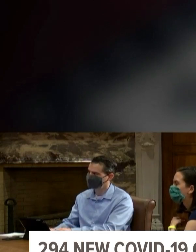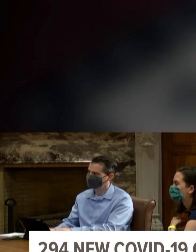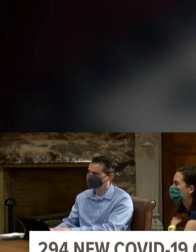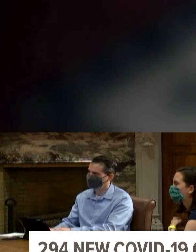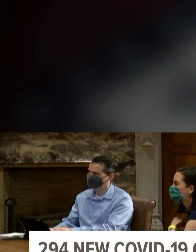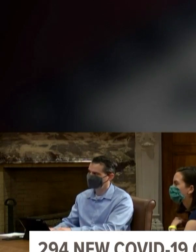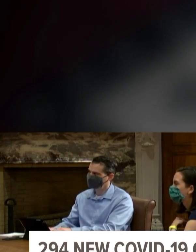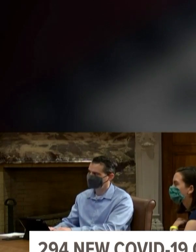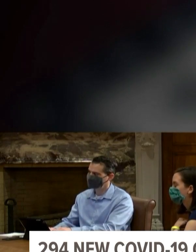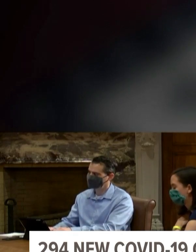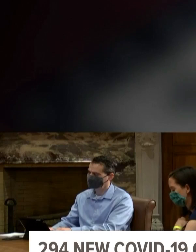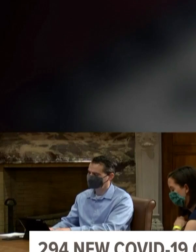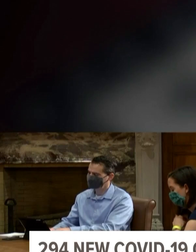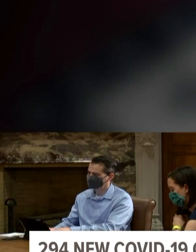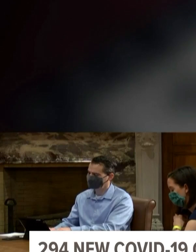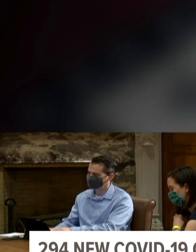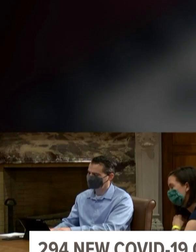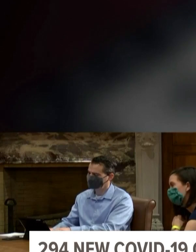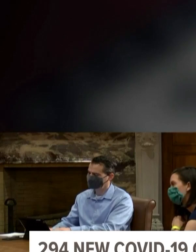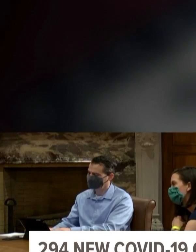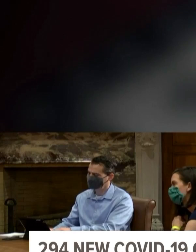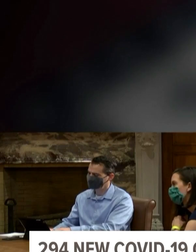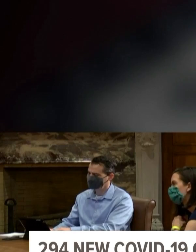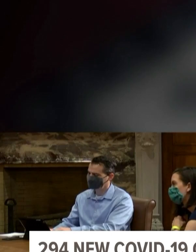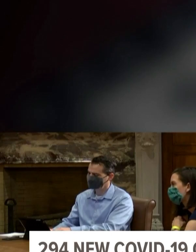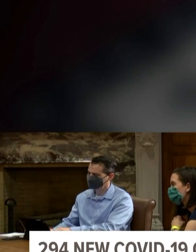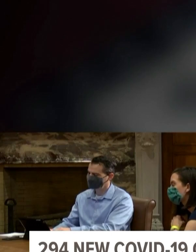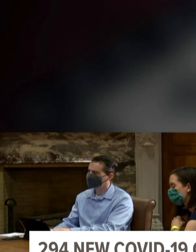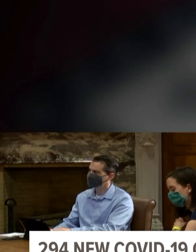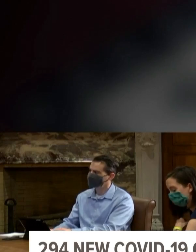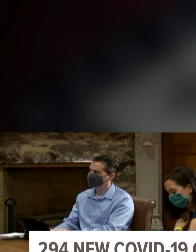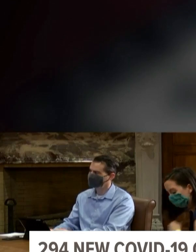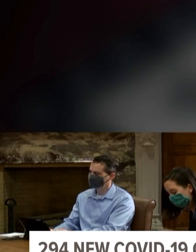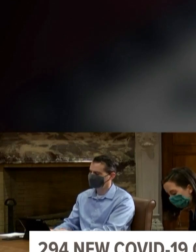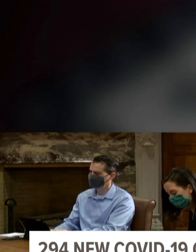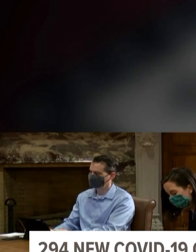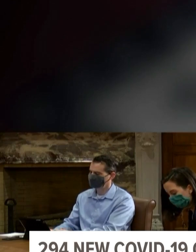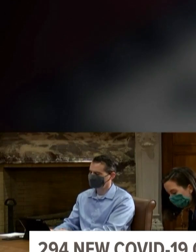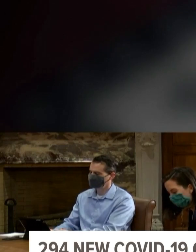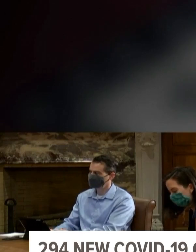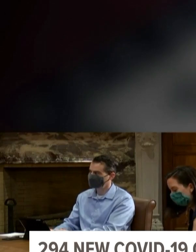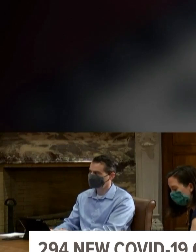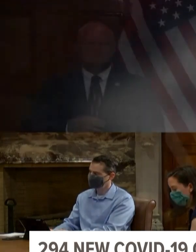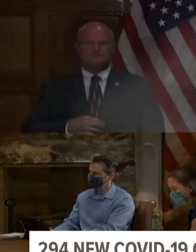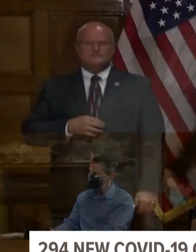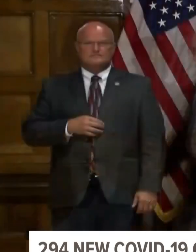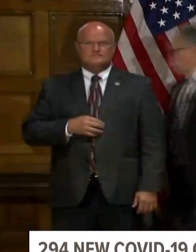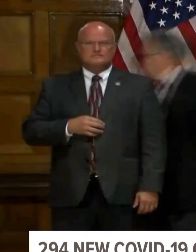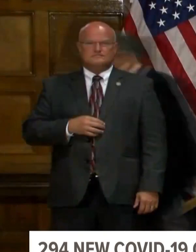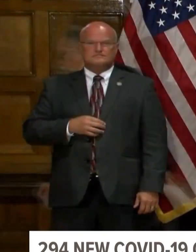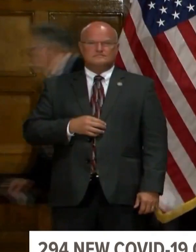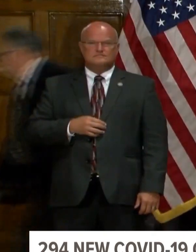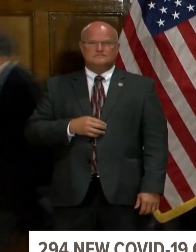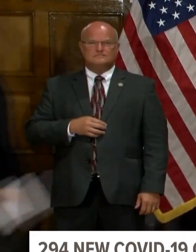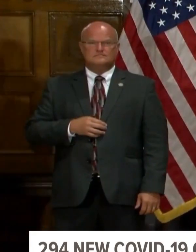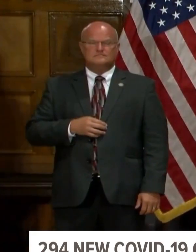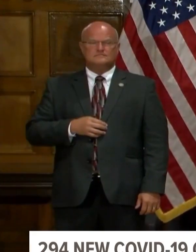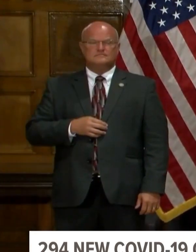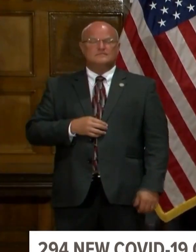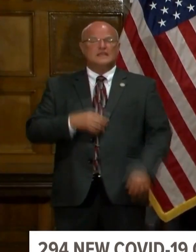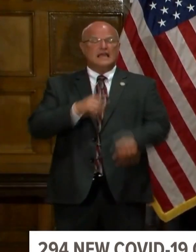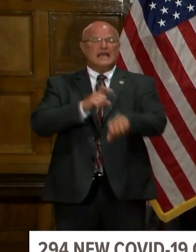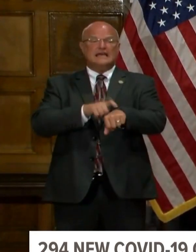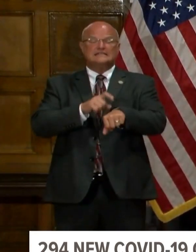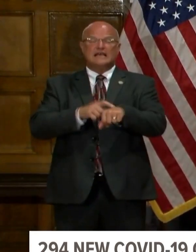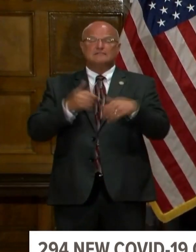further guidance from the CDC as to whether to combine them or not. as